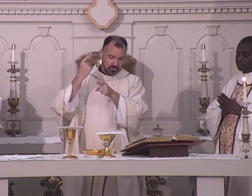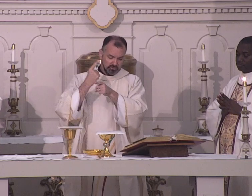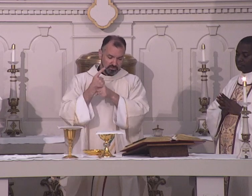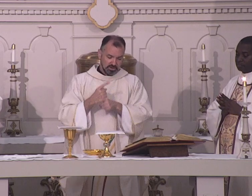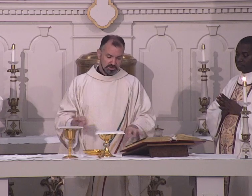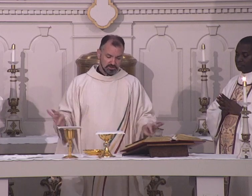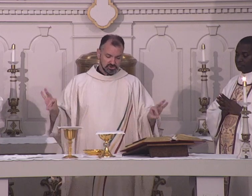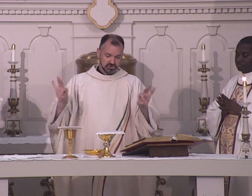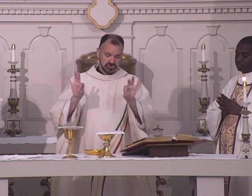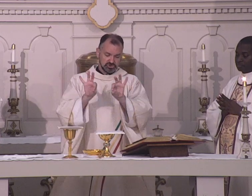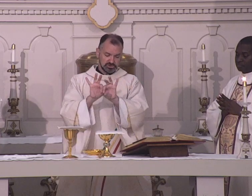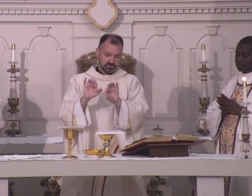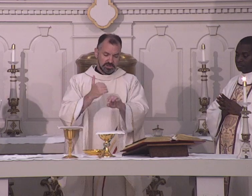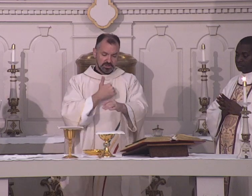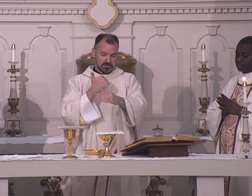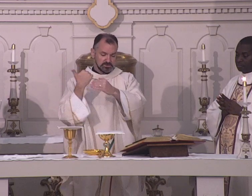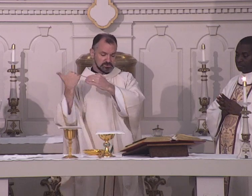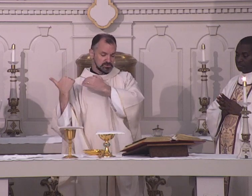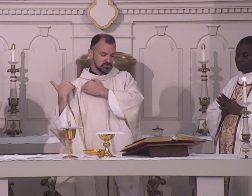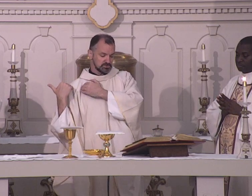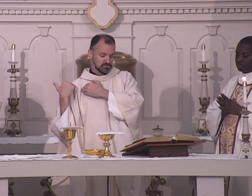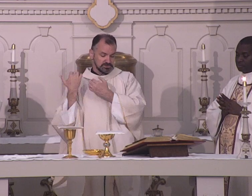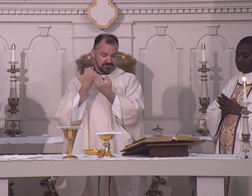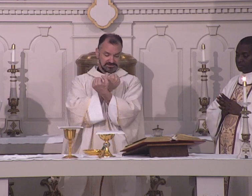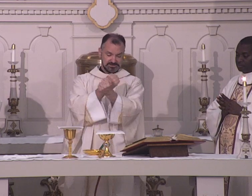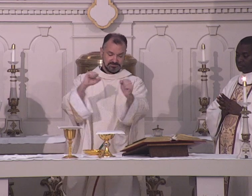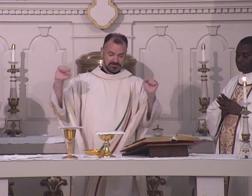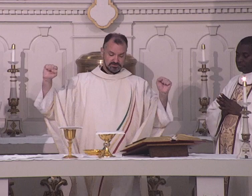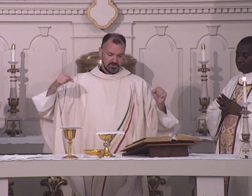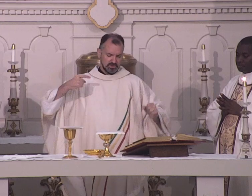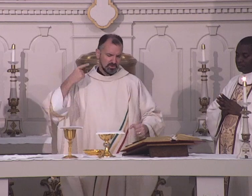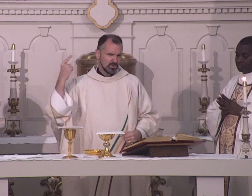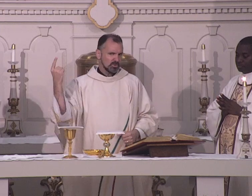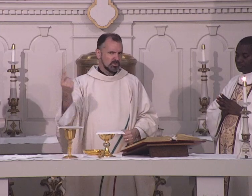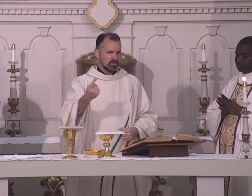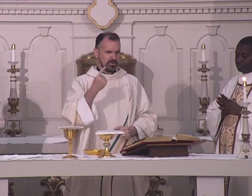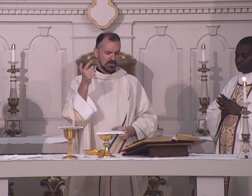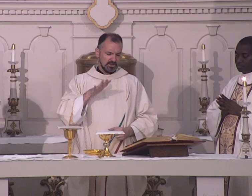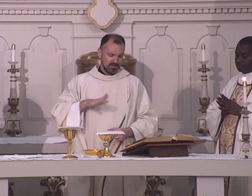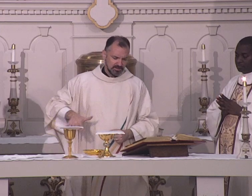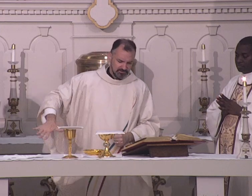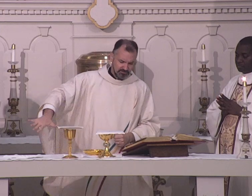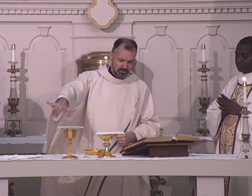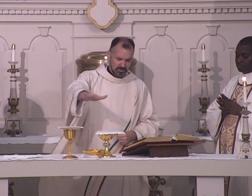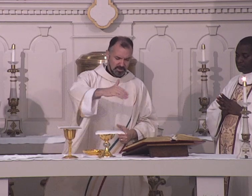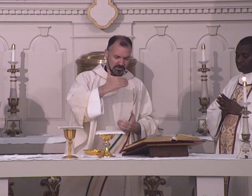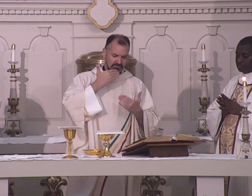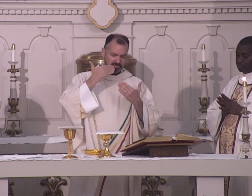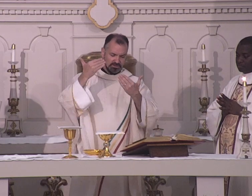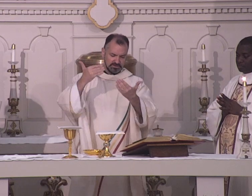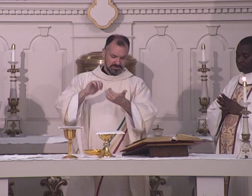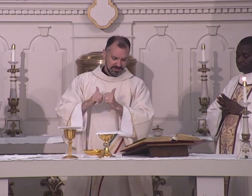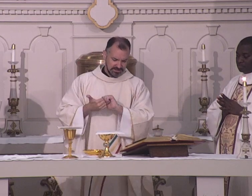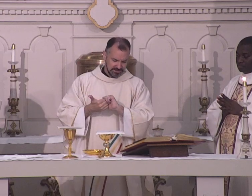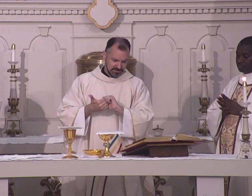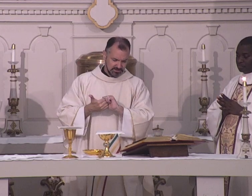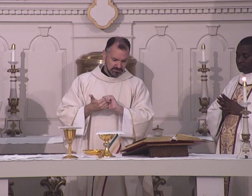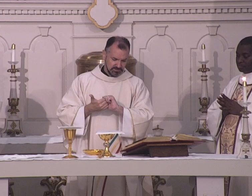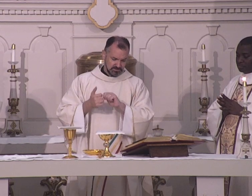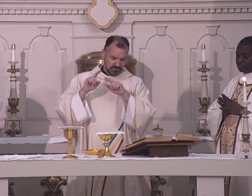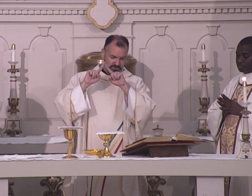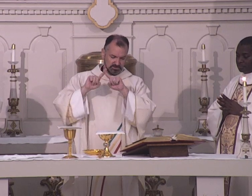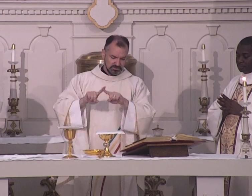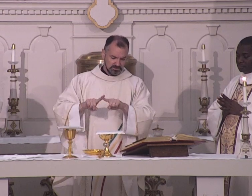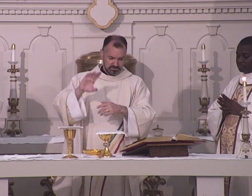It is truly right and just, our duty and our salvation, always and everywhere, to give you thanks, Lord,